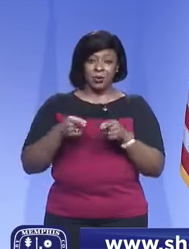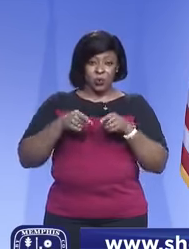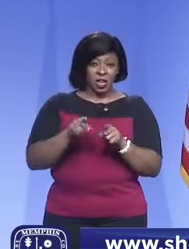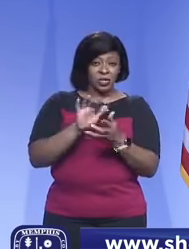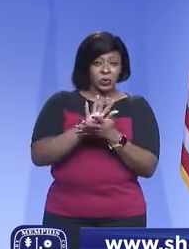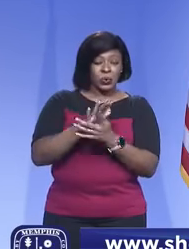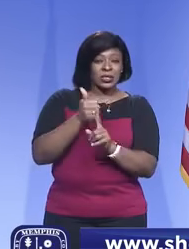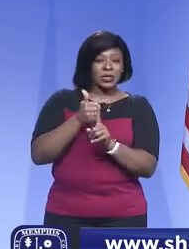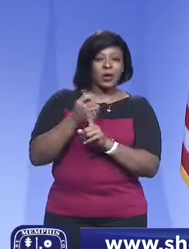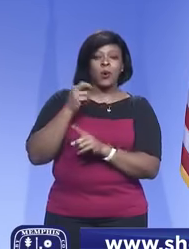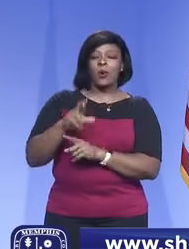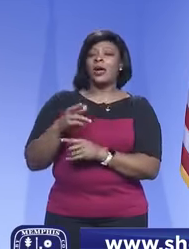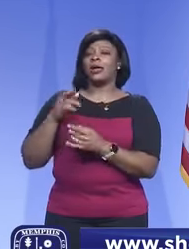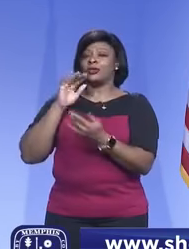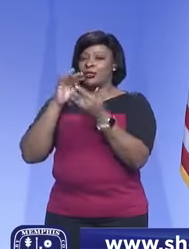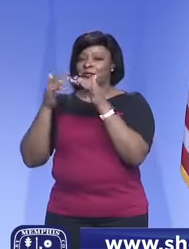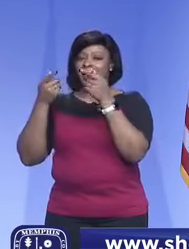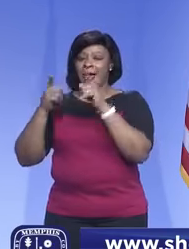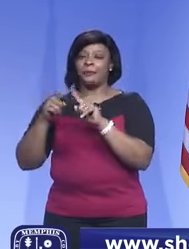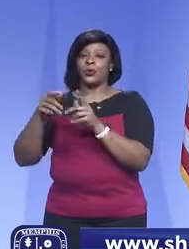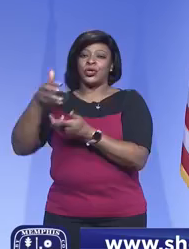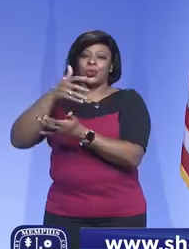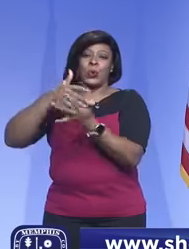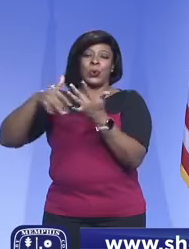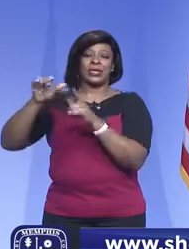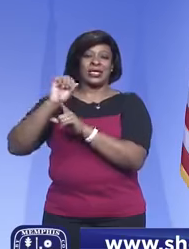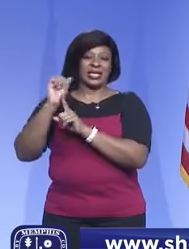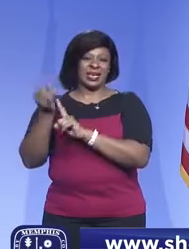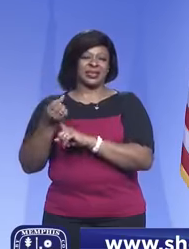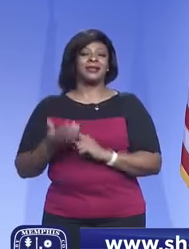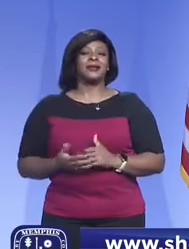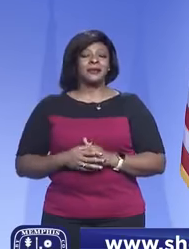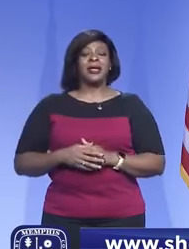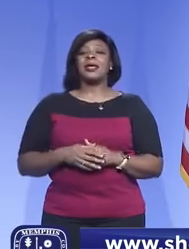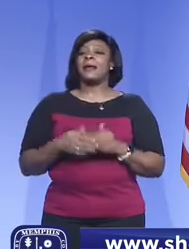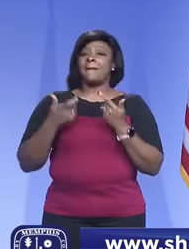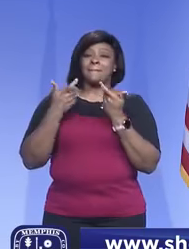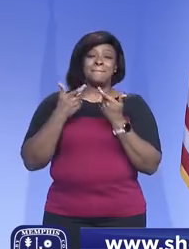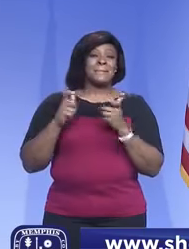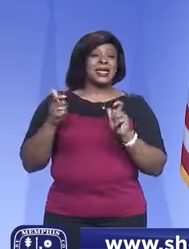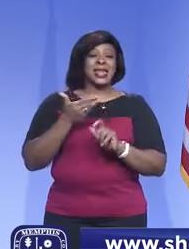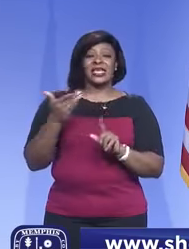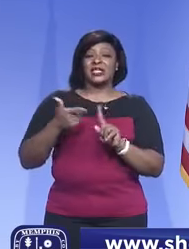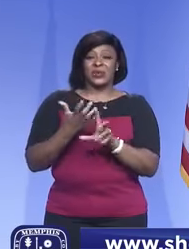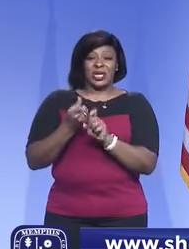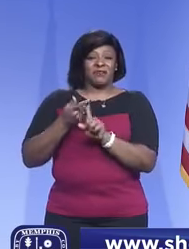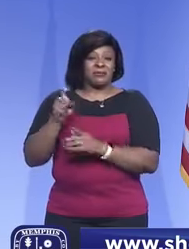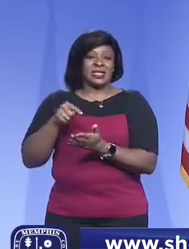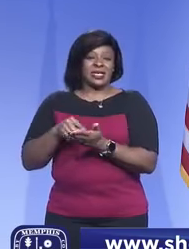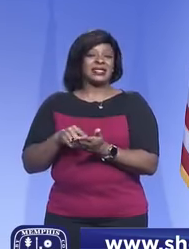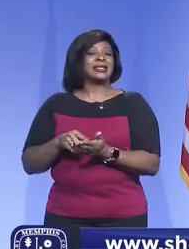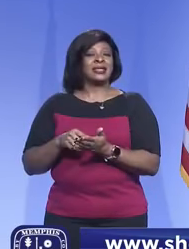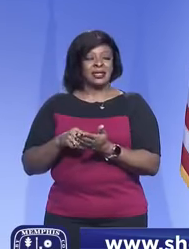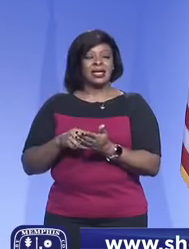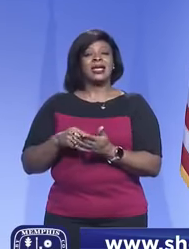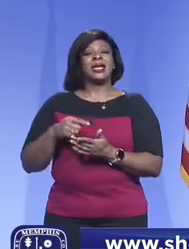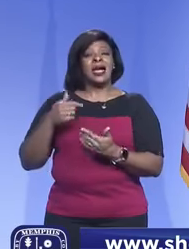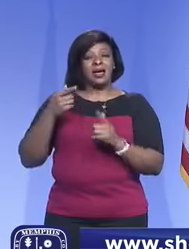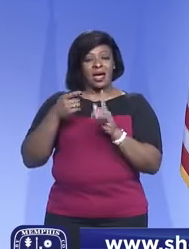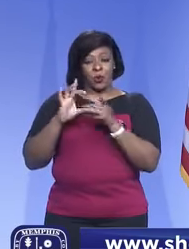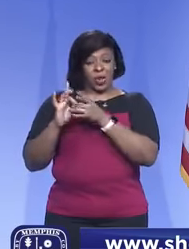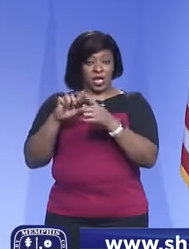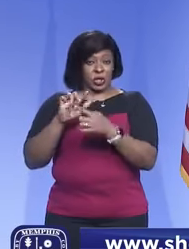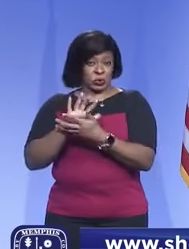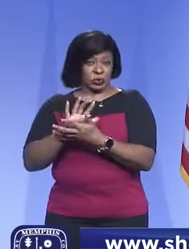school itself or if it occurred in the social setting. I think the biggest takeaway that everyone should have relative to